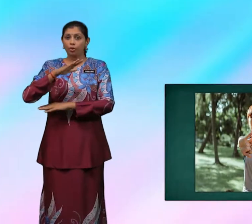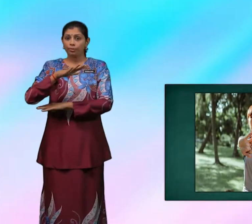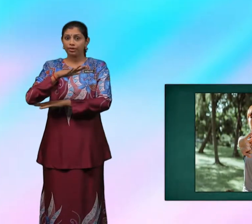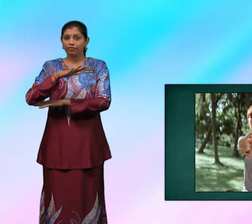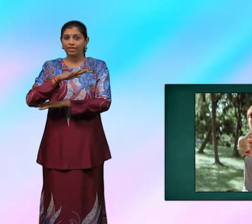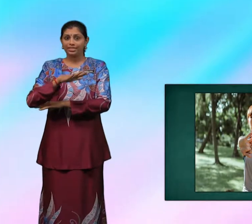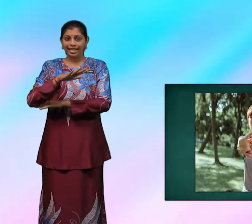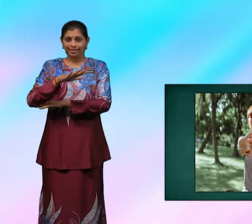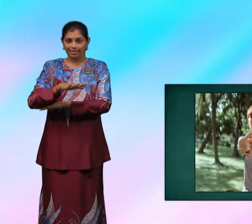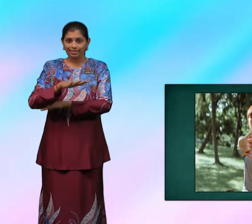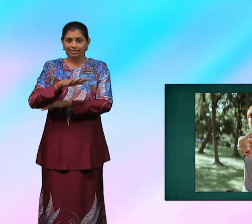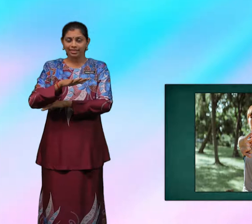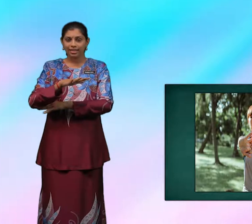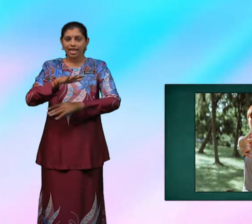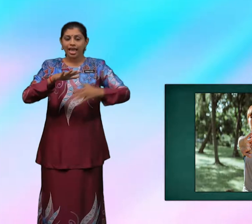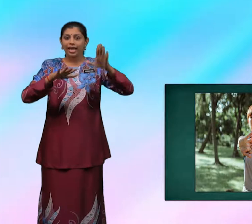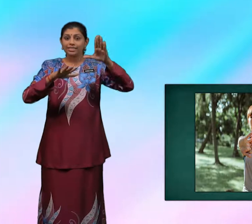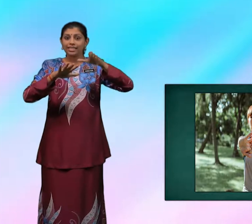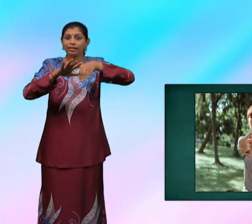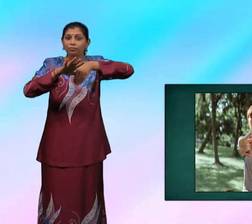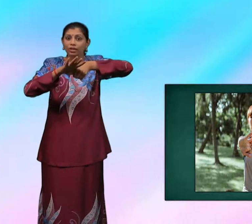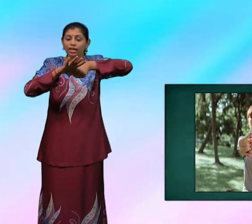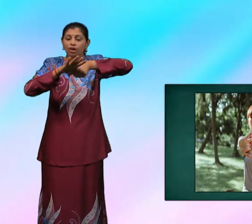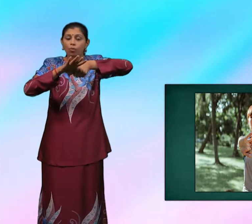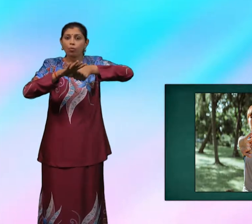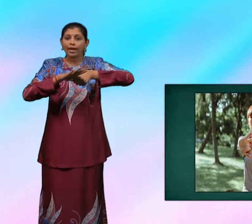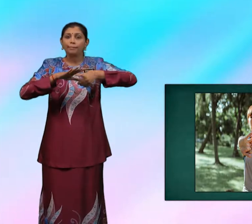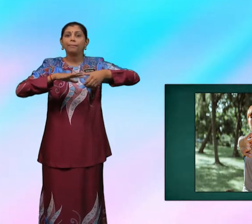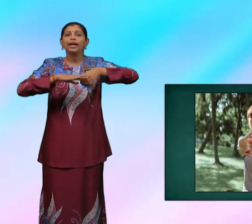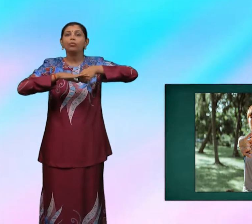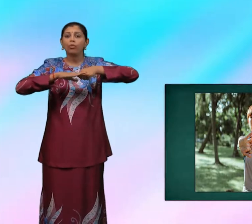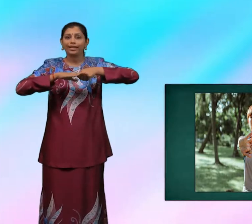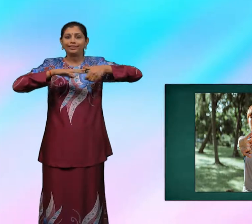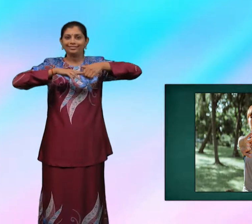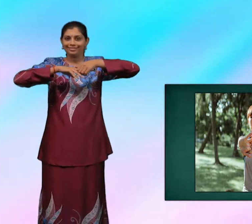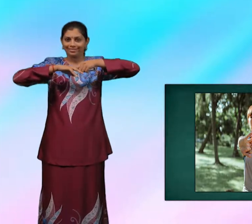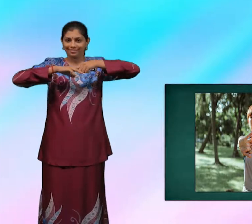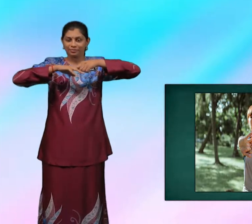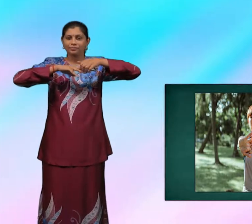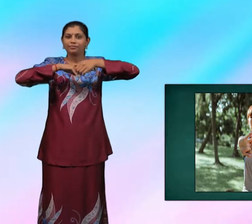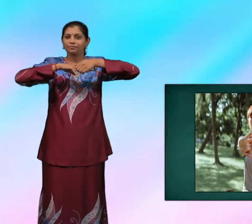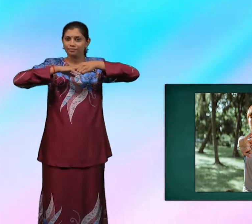Open your fingers like this and start pulling one by one.